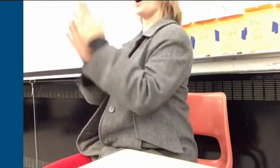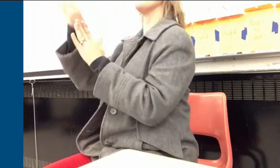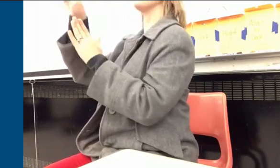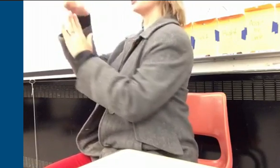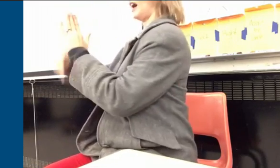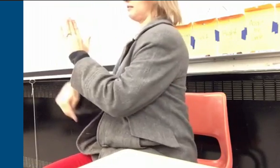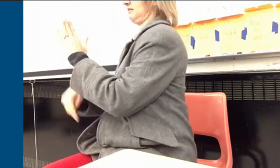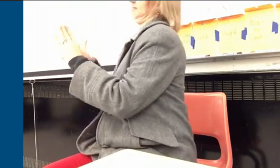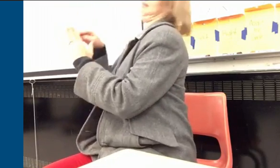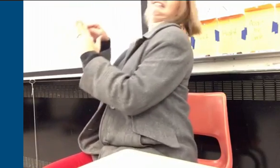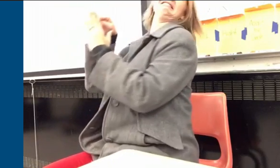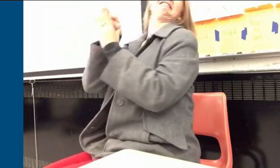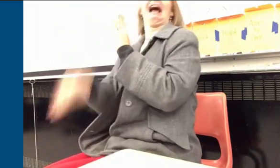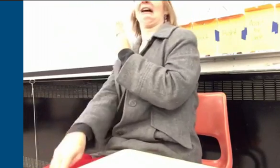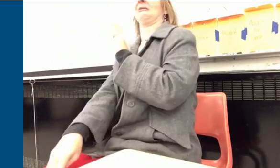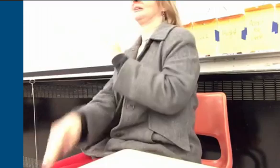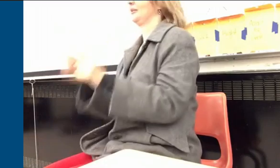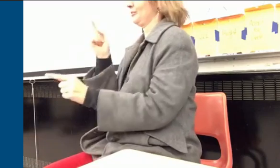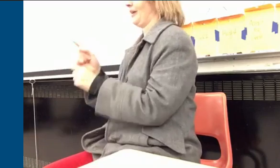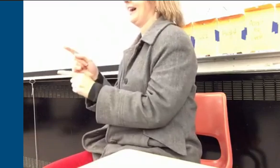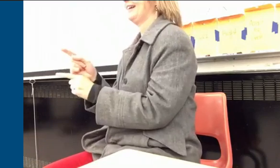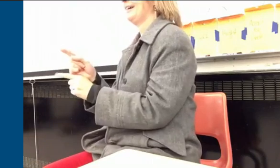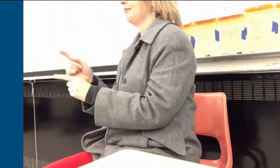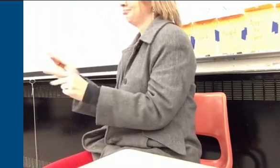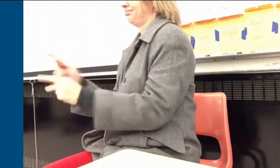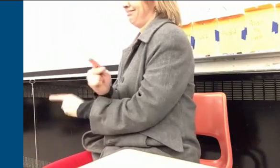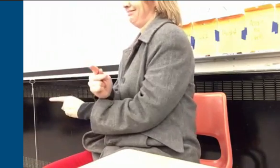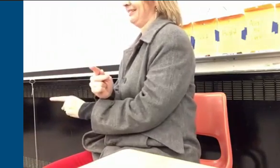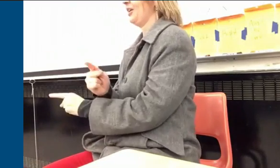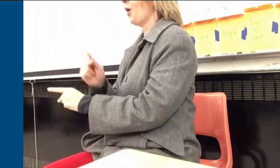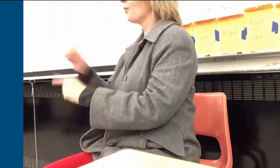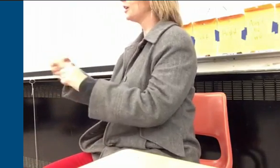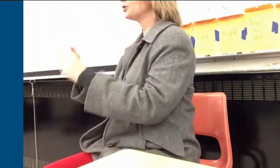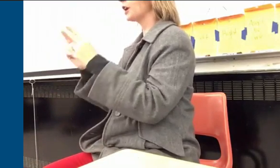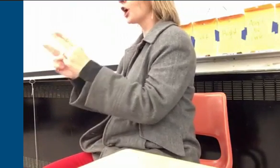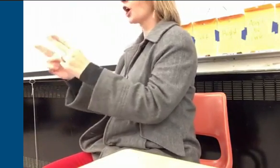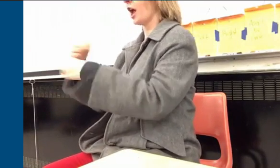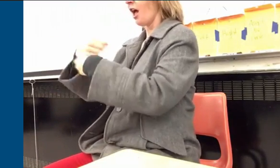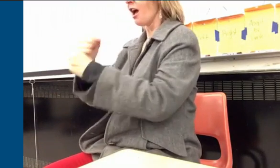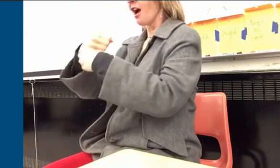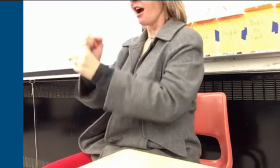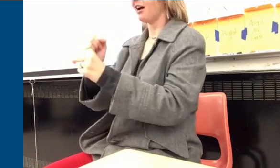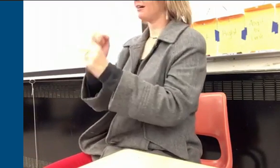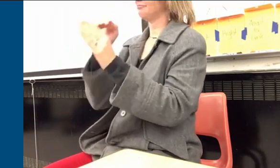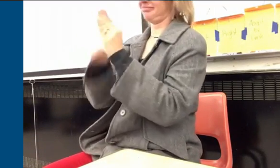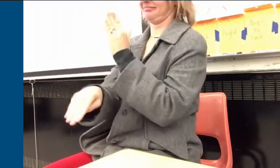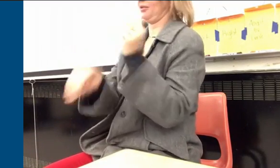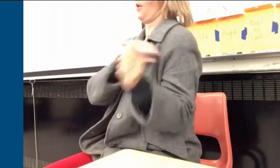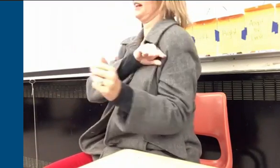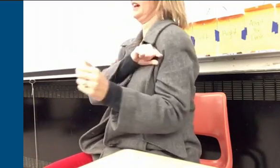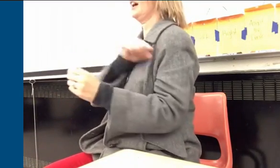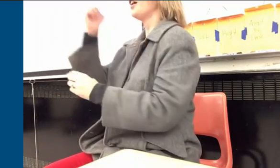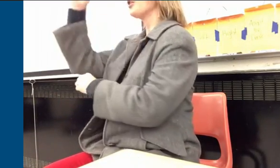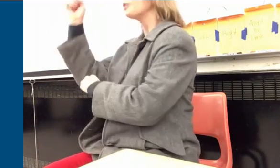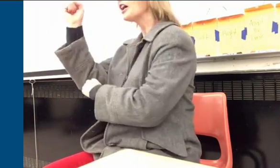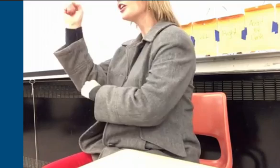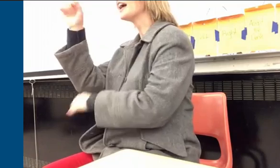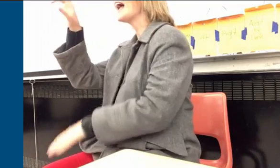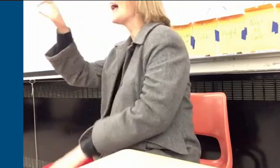down? Down, right? When you're mass producing, the quality goes down. Now, the world record is